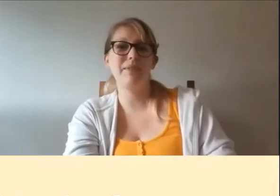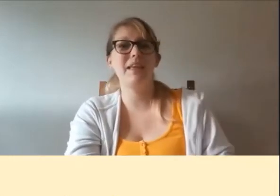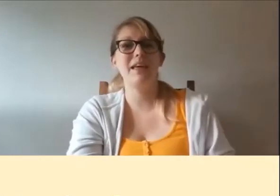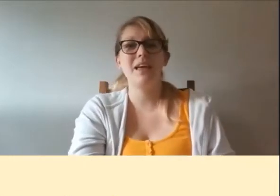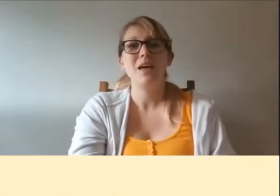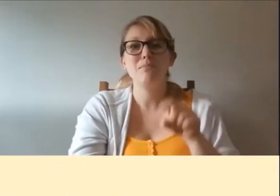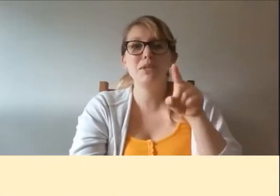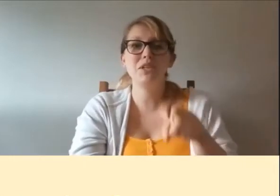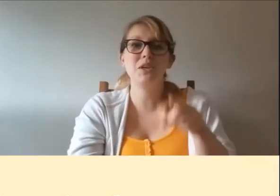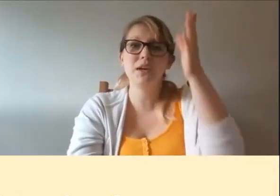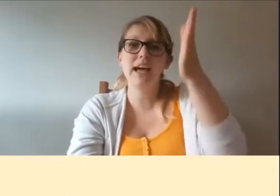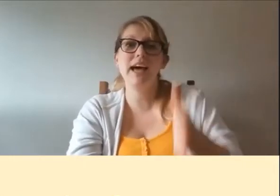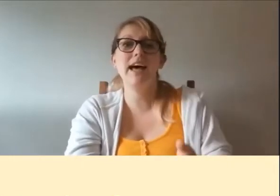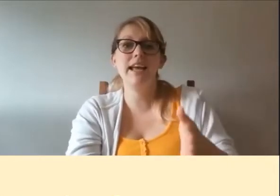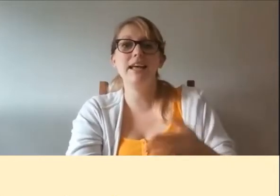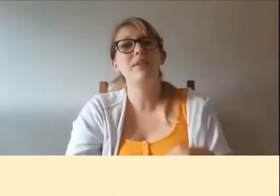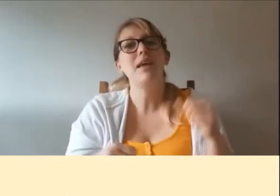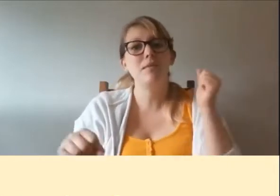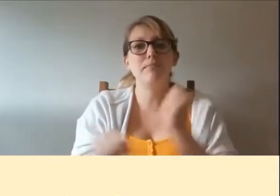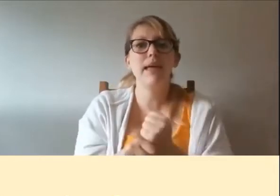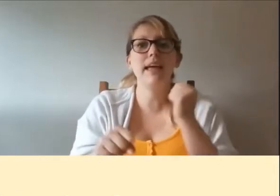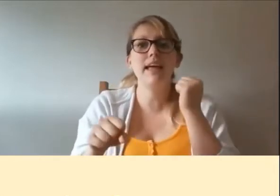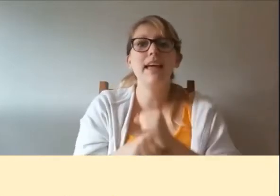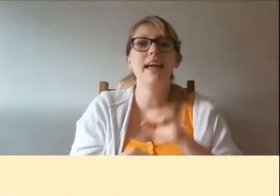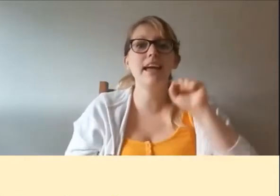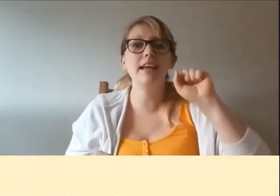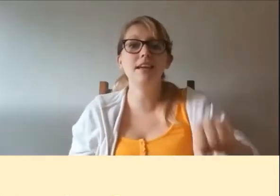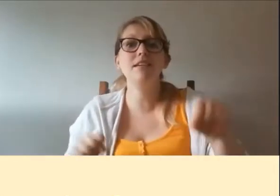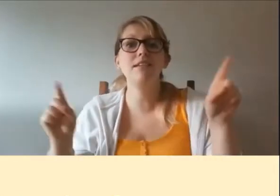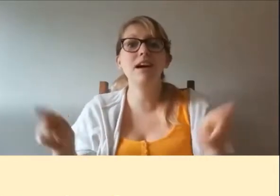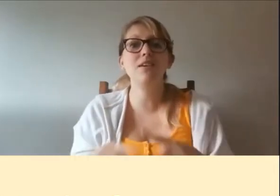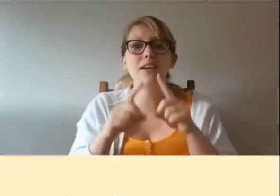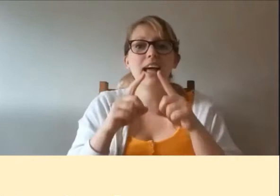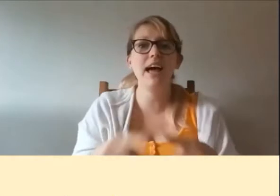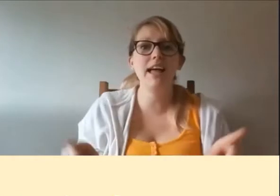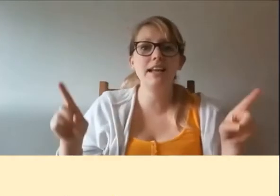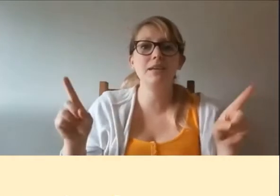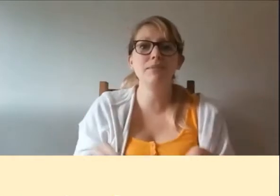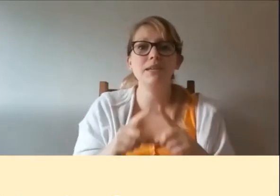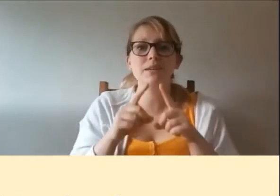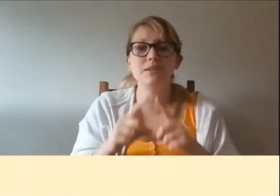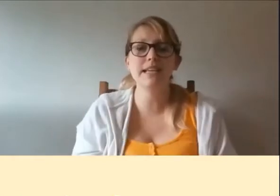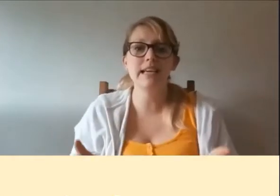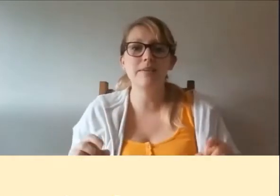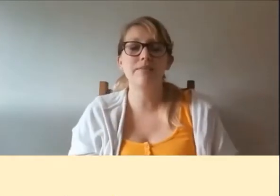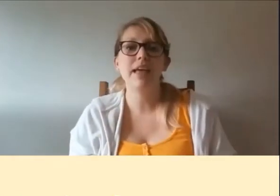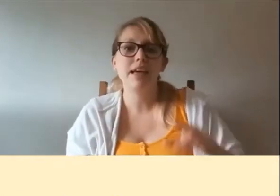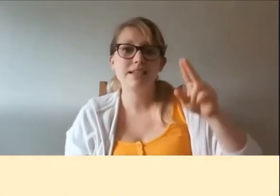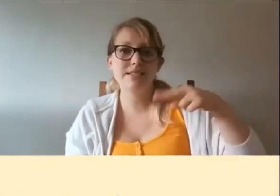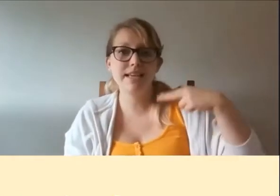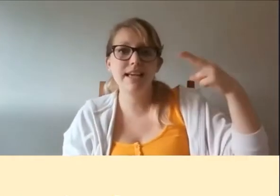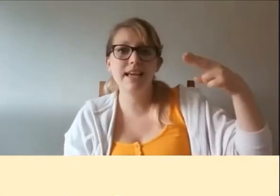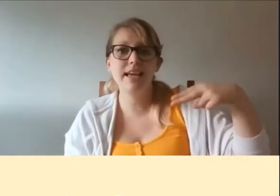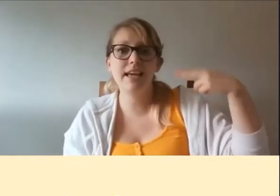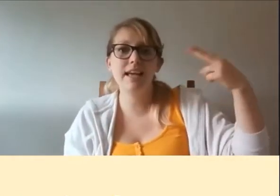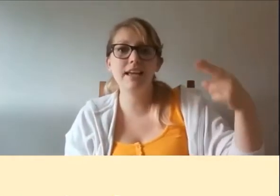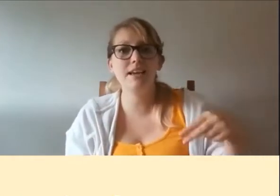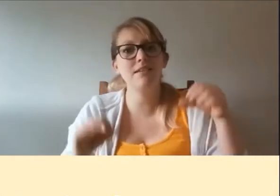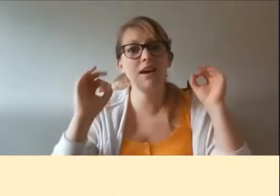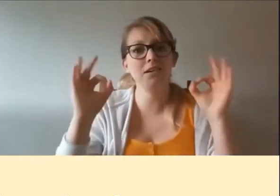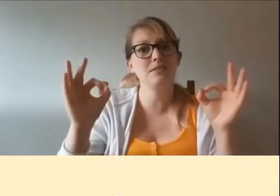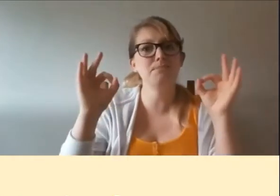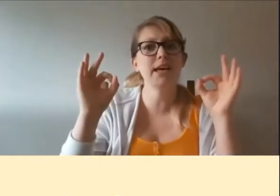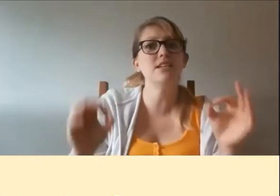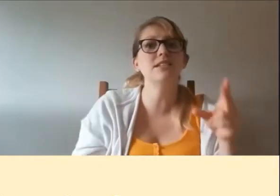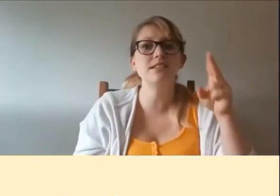3, 2, 1. But you gotta make your own kind of music, sing